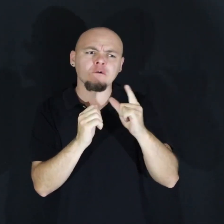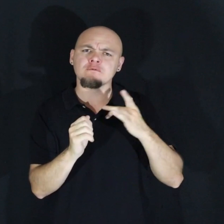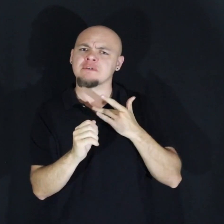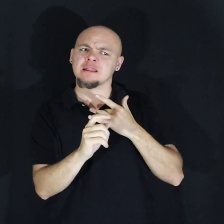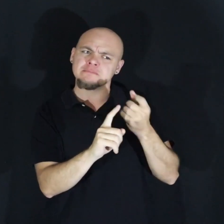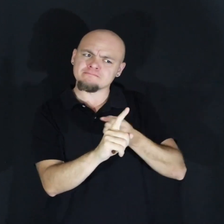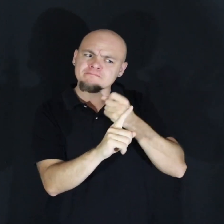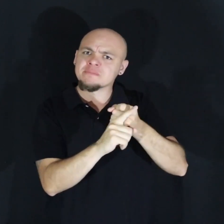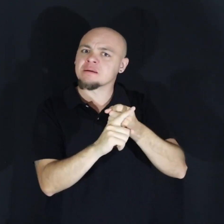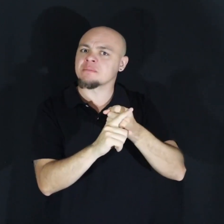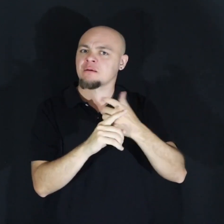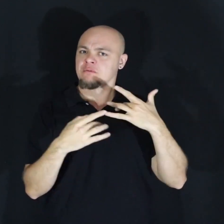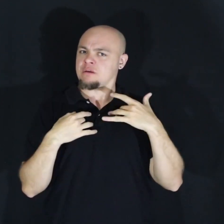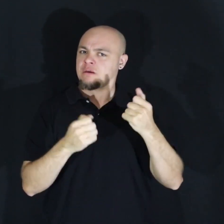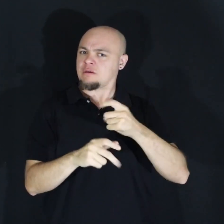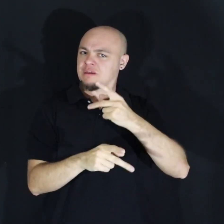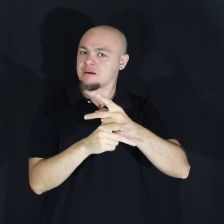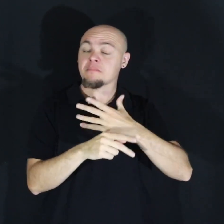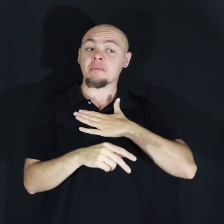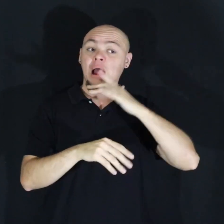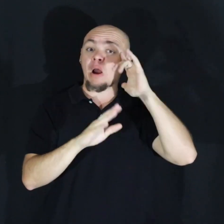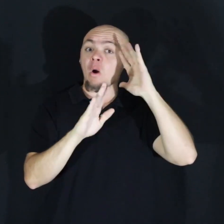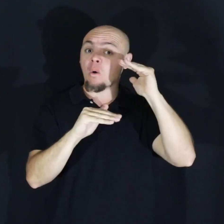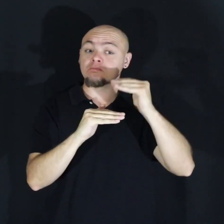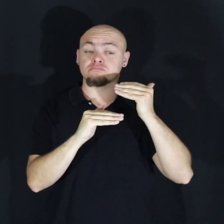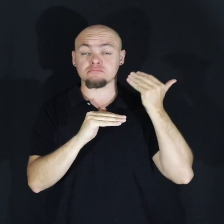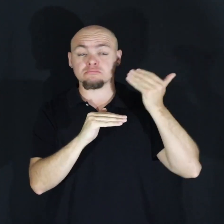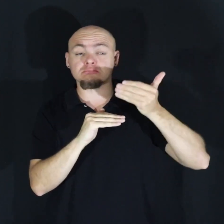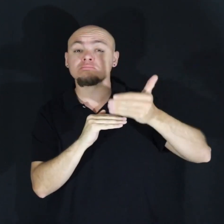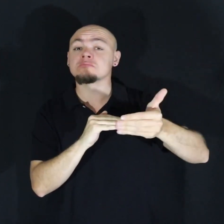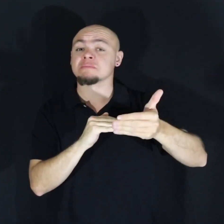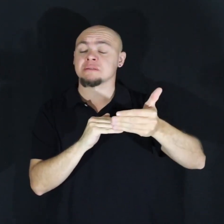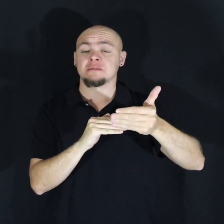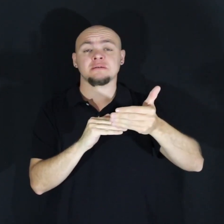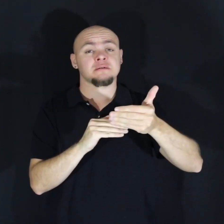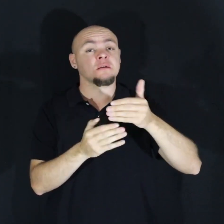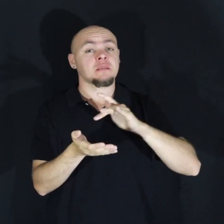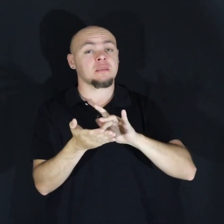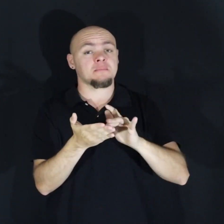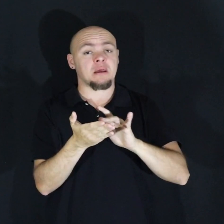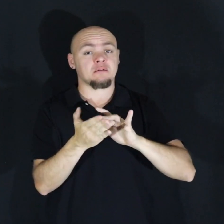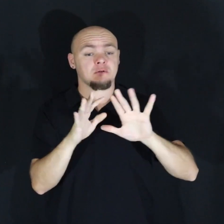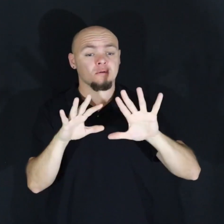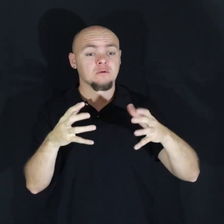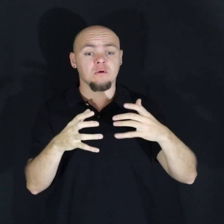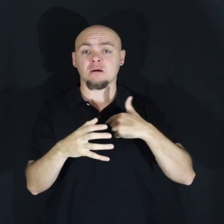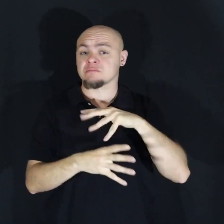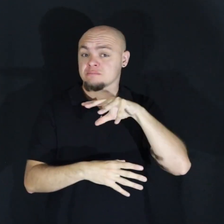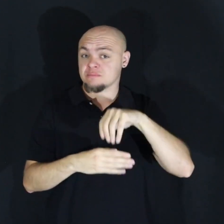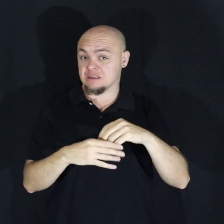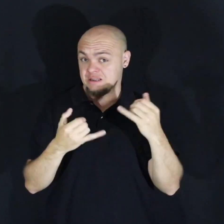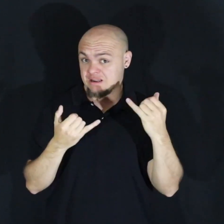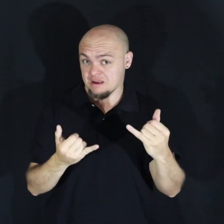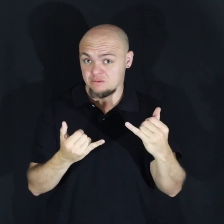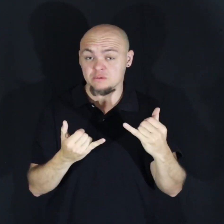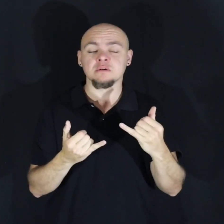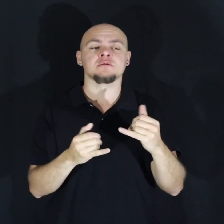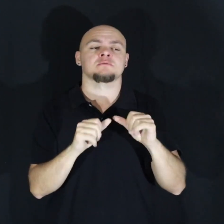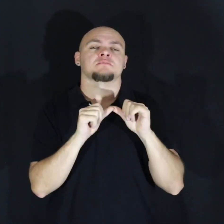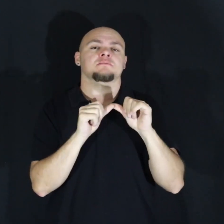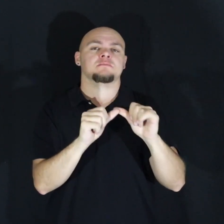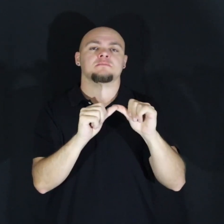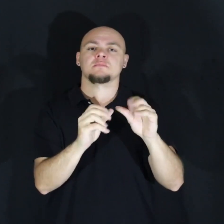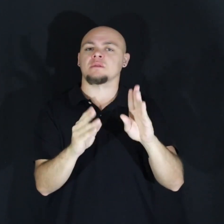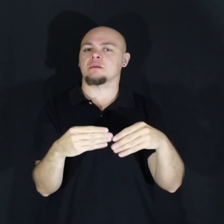healthcare, it is my hope that as we continue to move forward, particularly the medical cohort that I am a part of, that we can continue